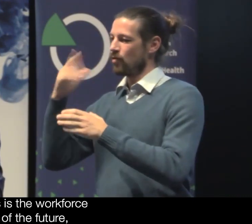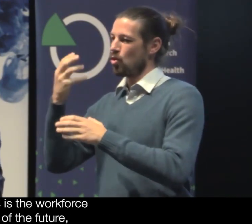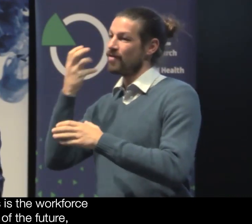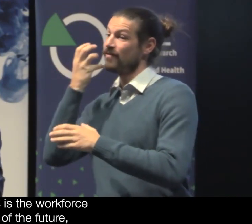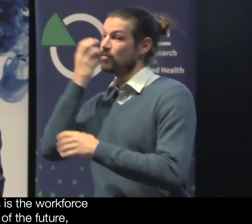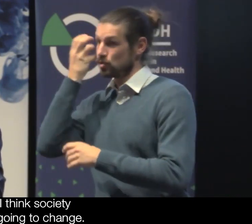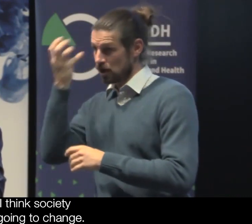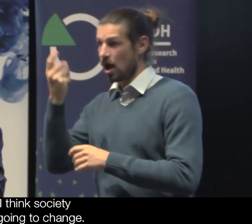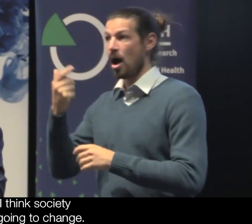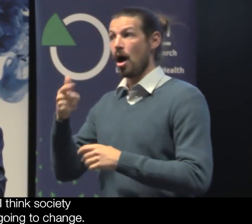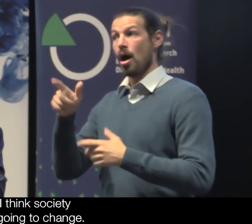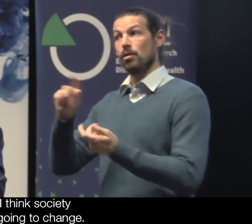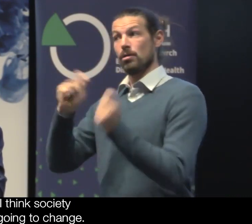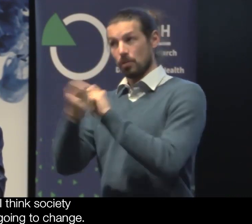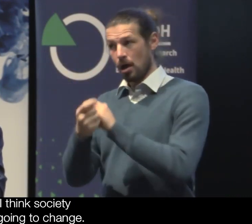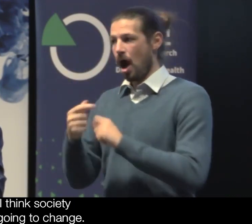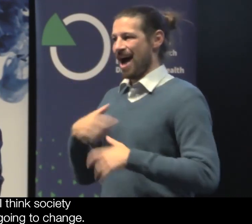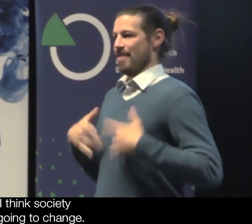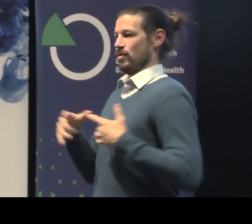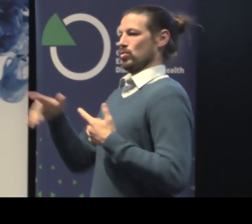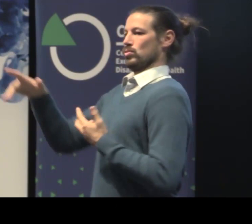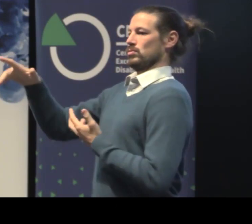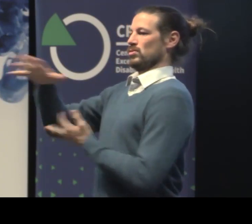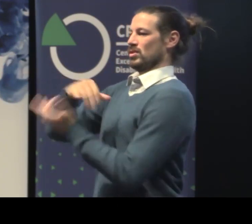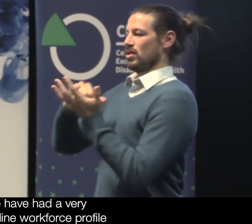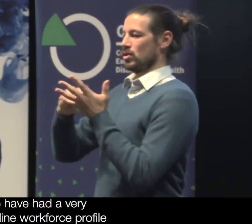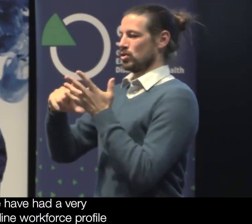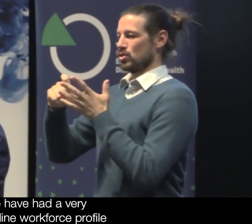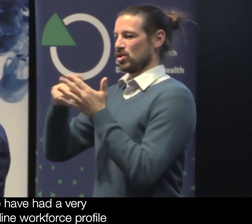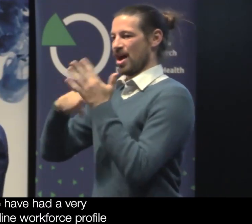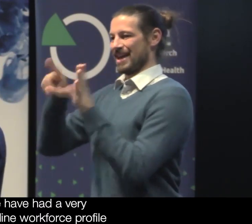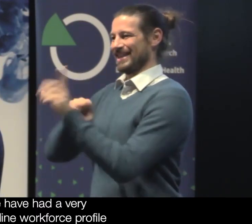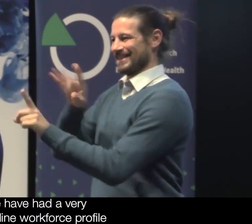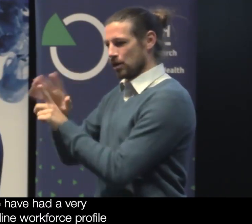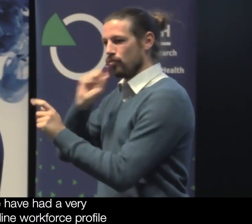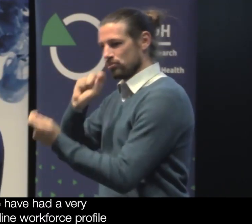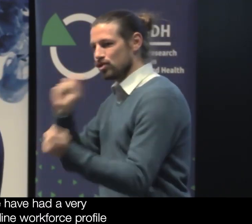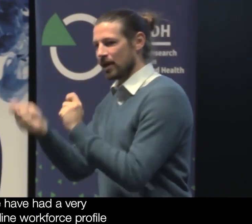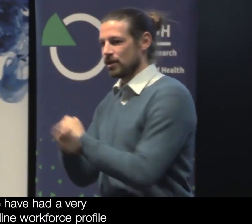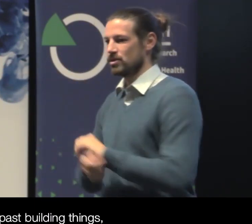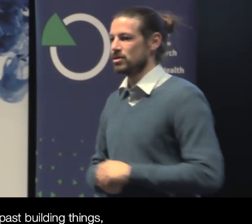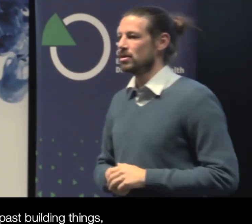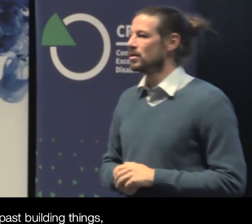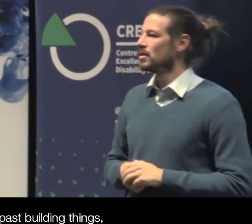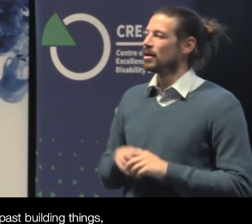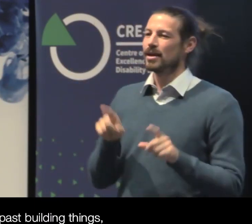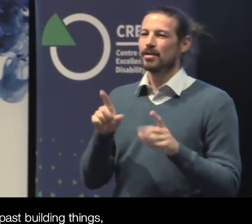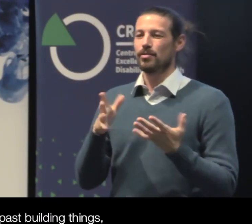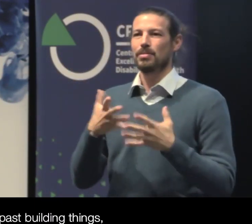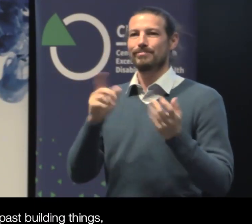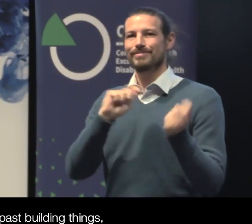think society is going to change. We've had a very masculine workforce profile in the past, doing building